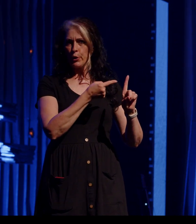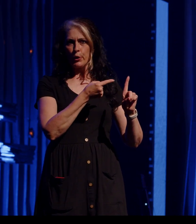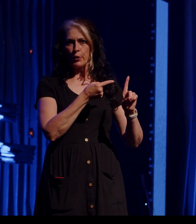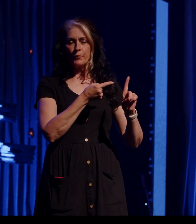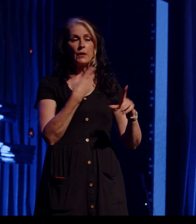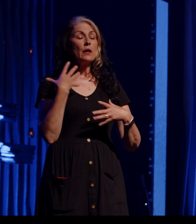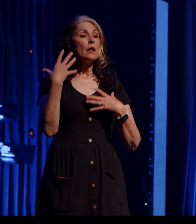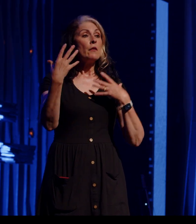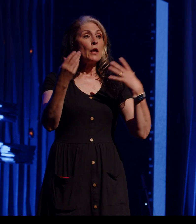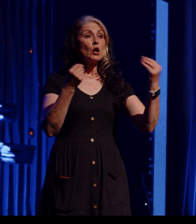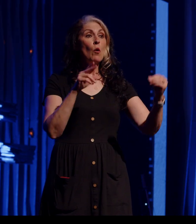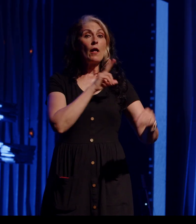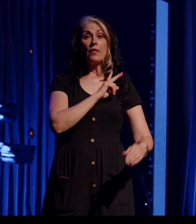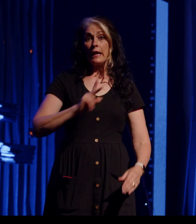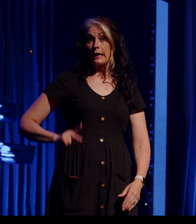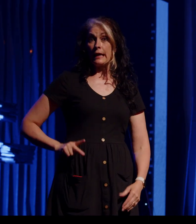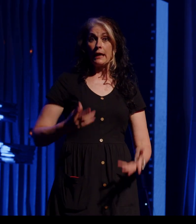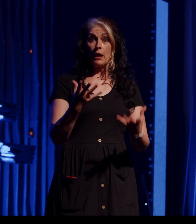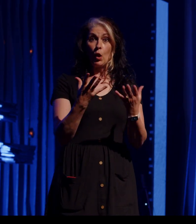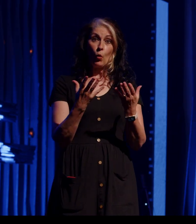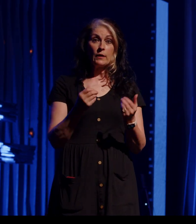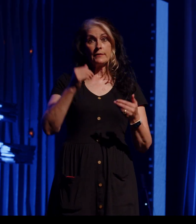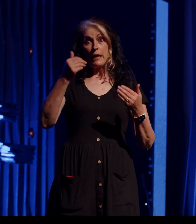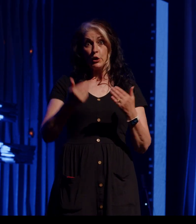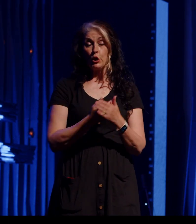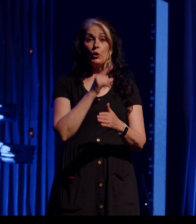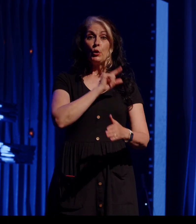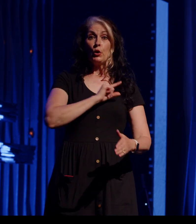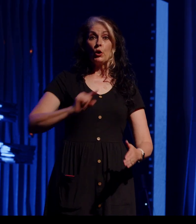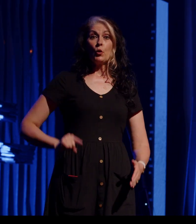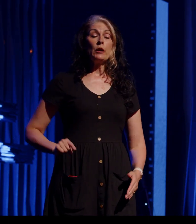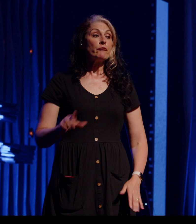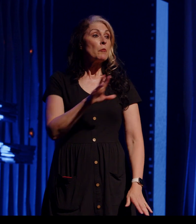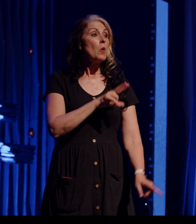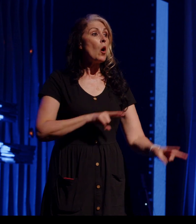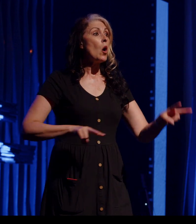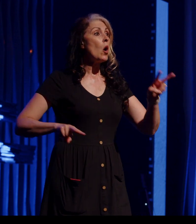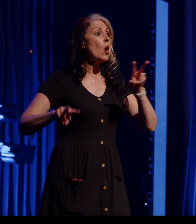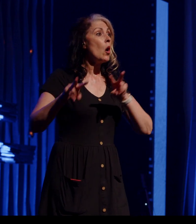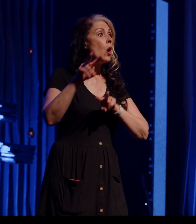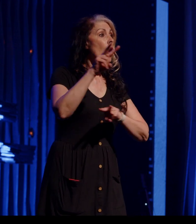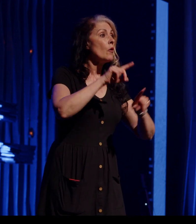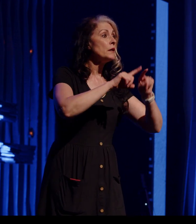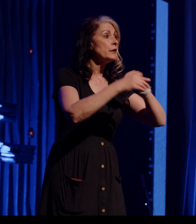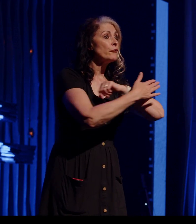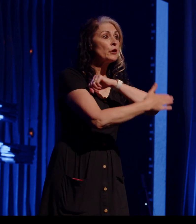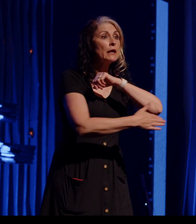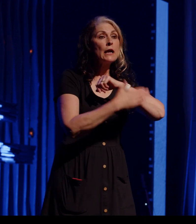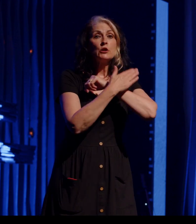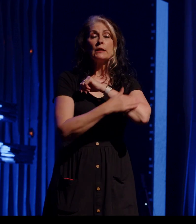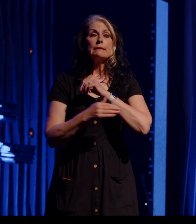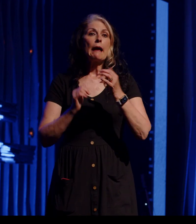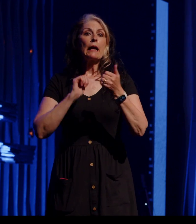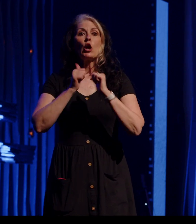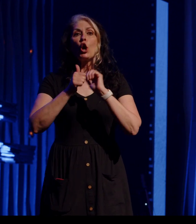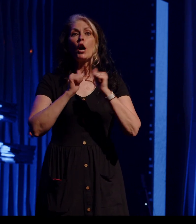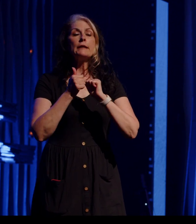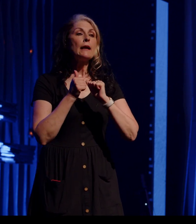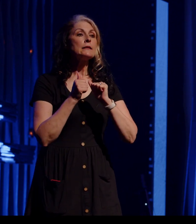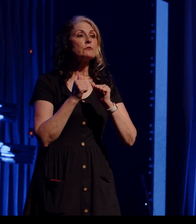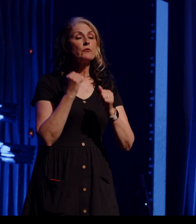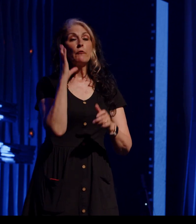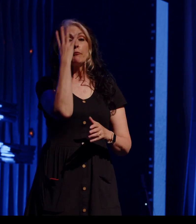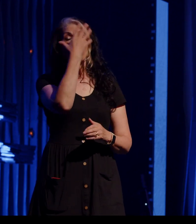They went out, they said the king wanted a new queen, and from all the surrounding countries, they're going to have this beauty pageant, and Esther